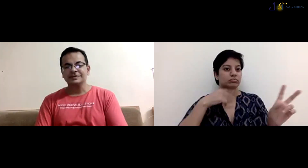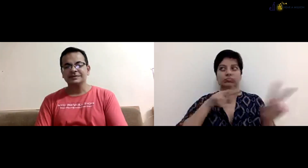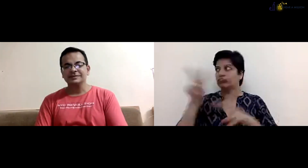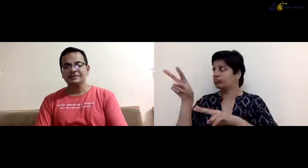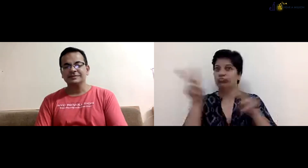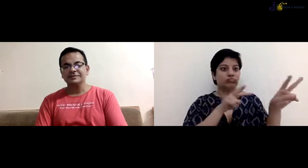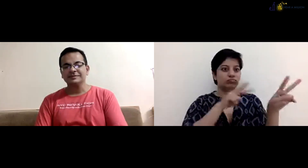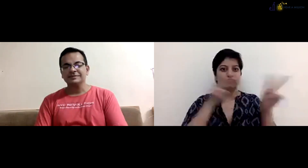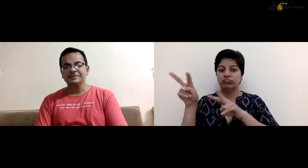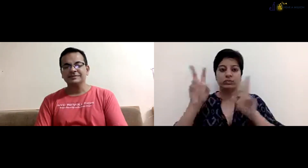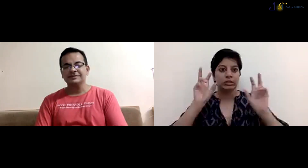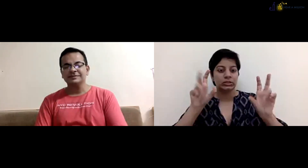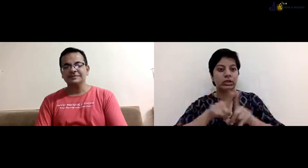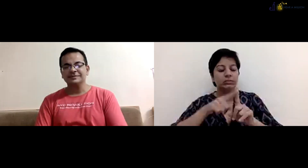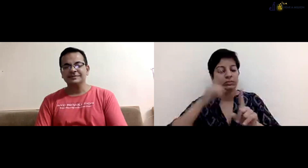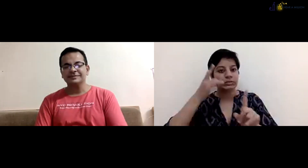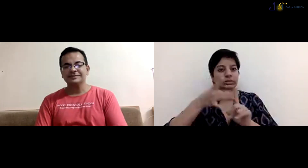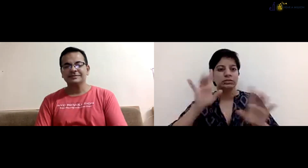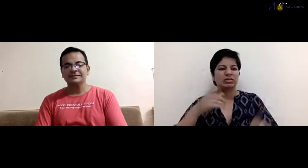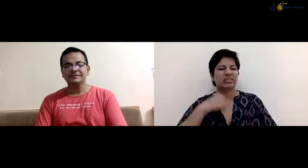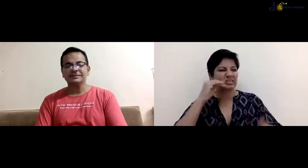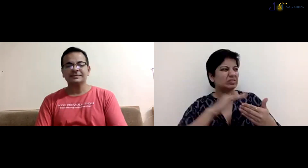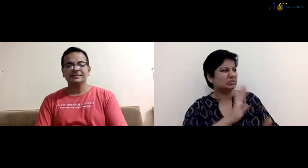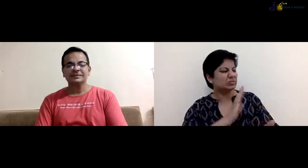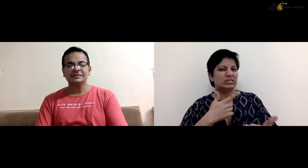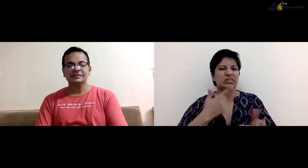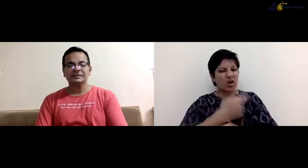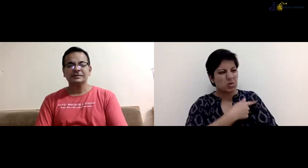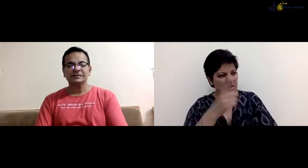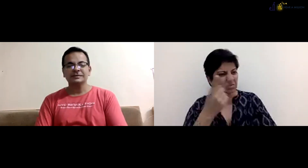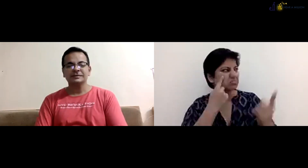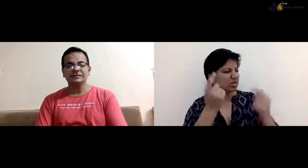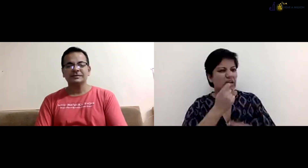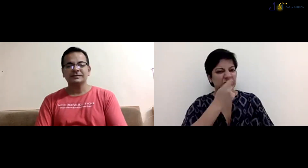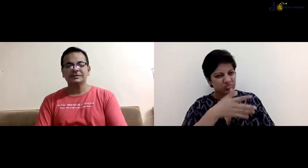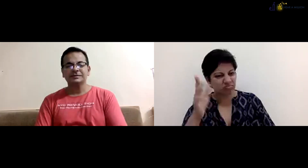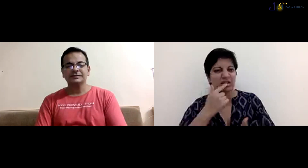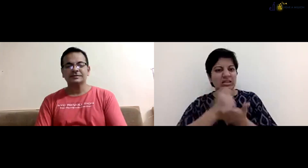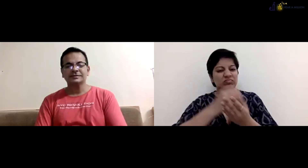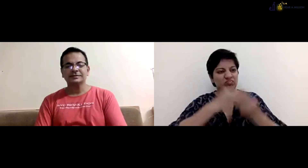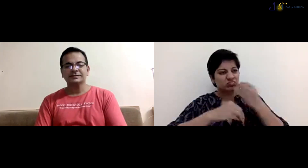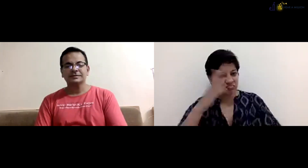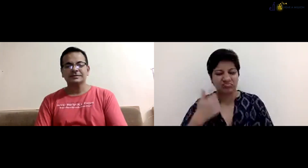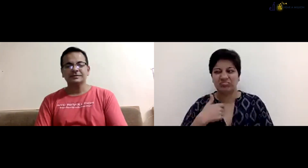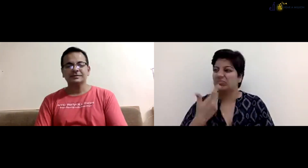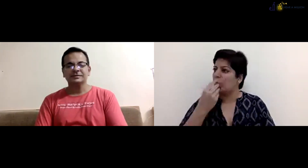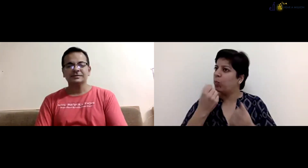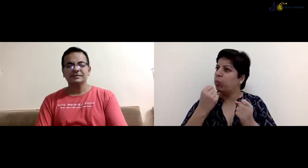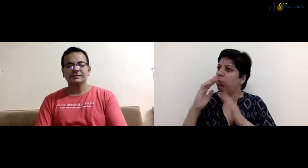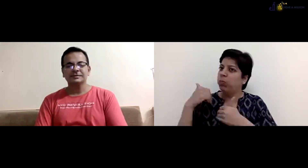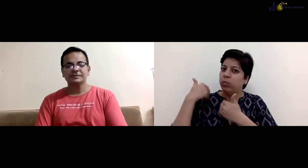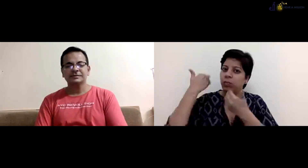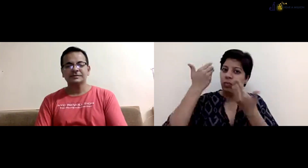that I have to look here. I couldn't have the 360-degree view. So my husband was thinking we need to go to